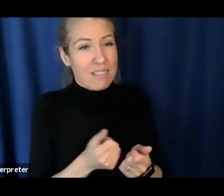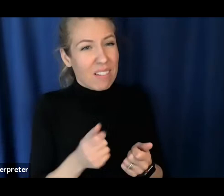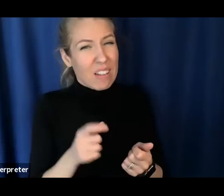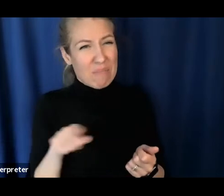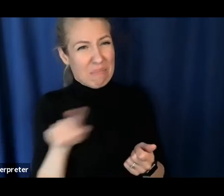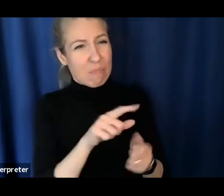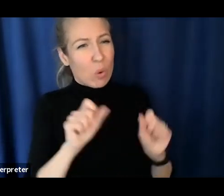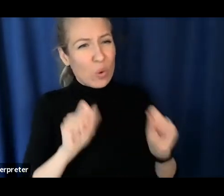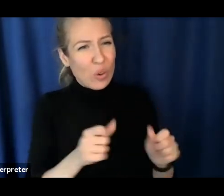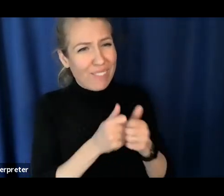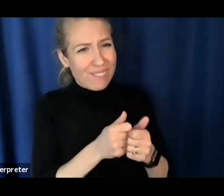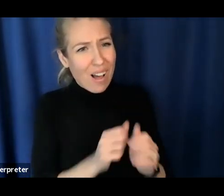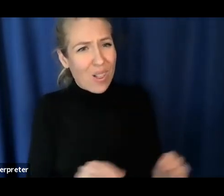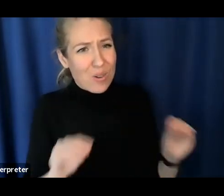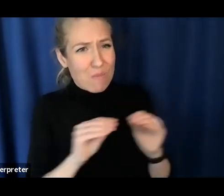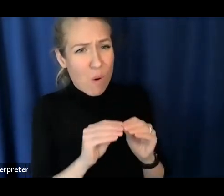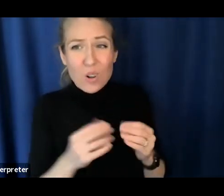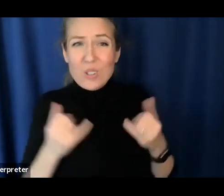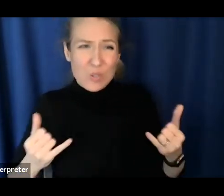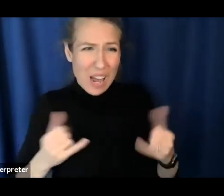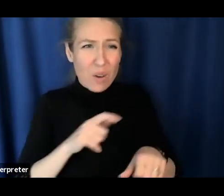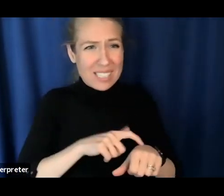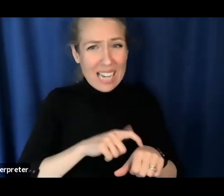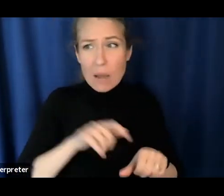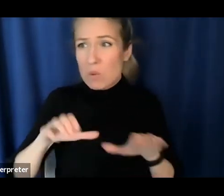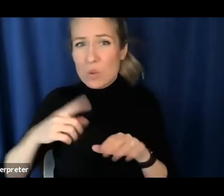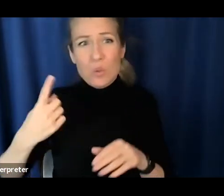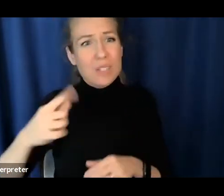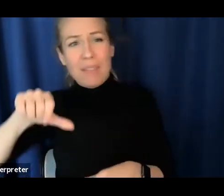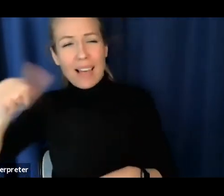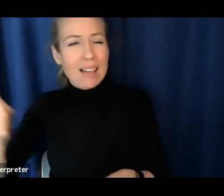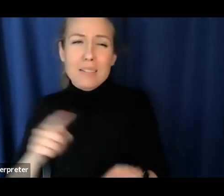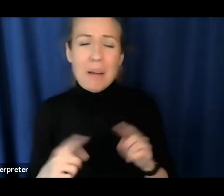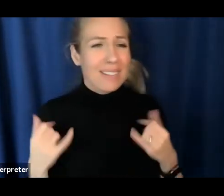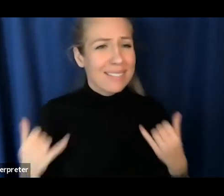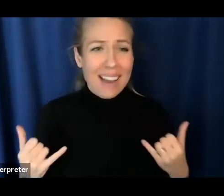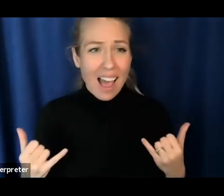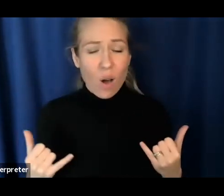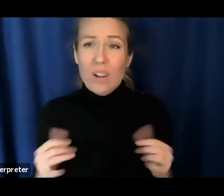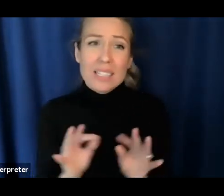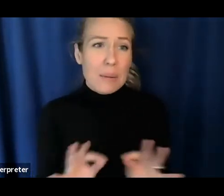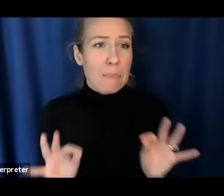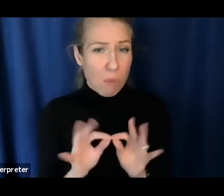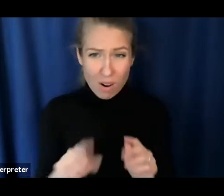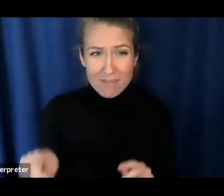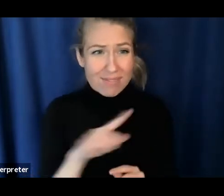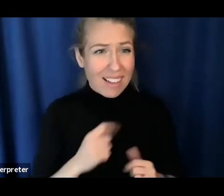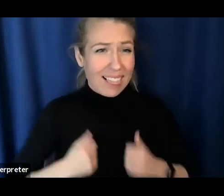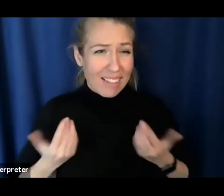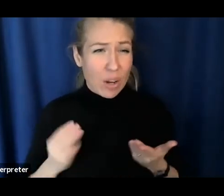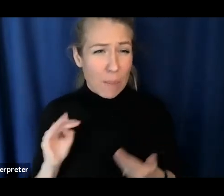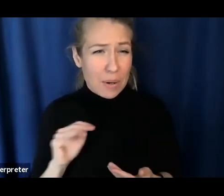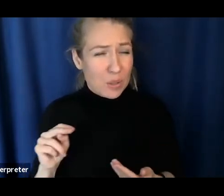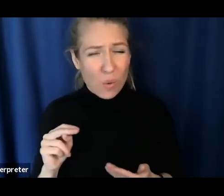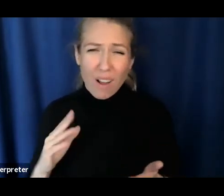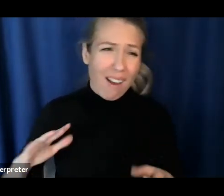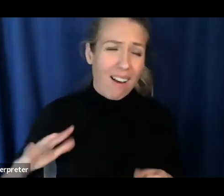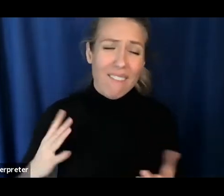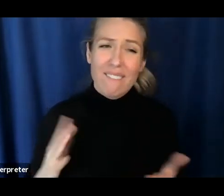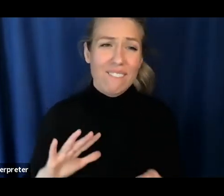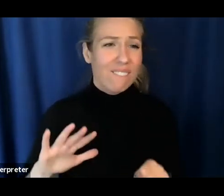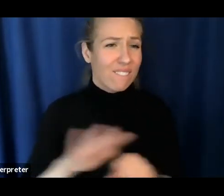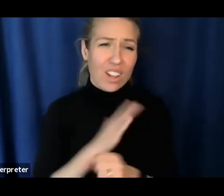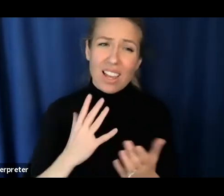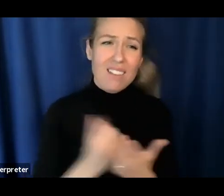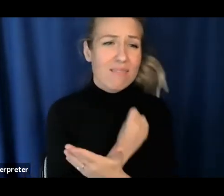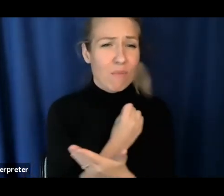it's time we have to do something else. But I think it's important that as Minnesotans, we fully utilize the tools that we have